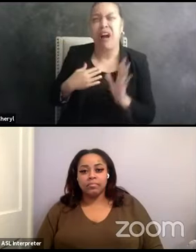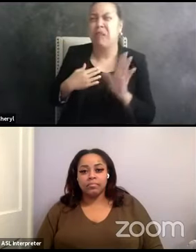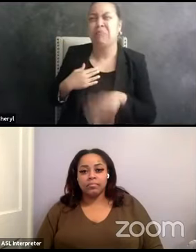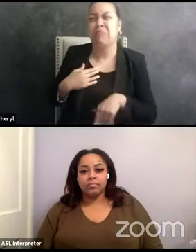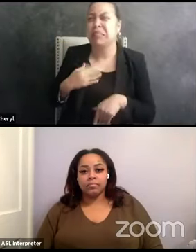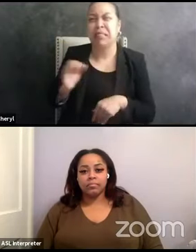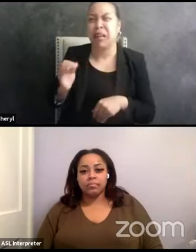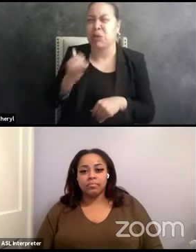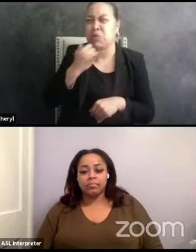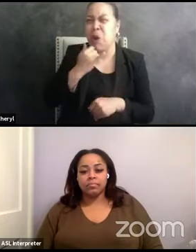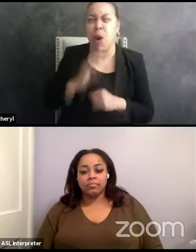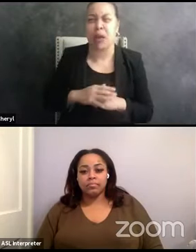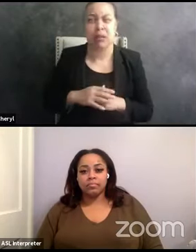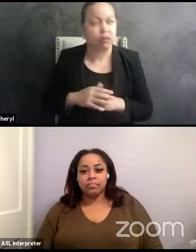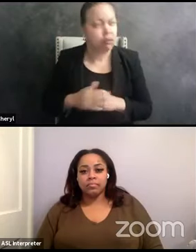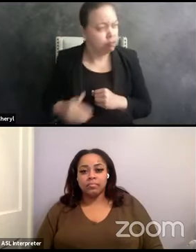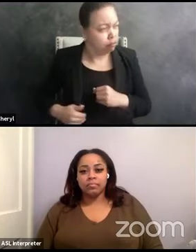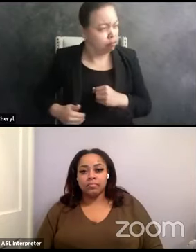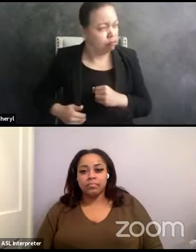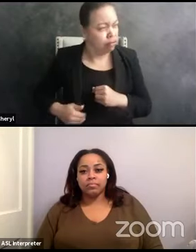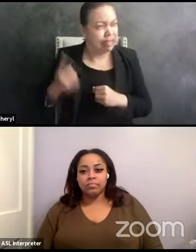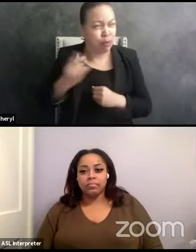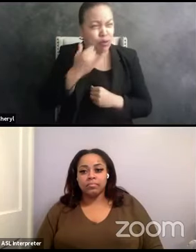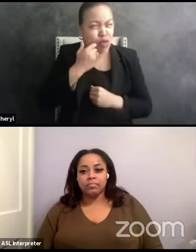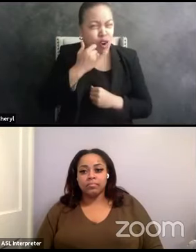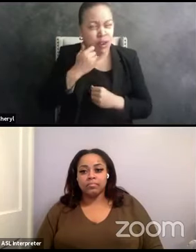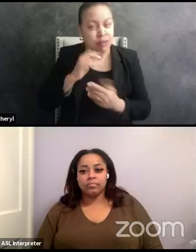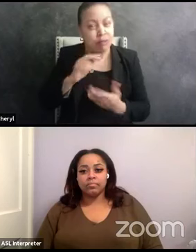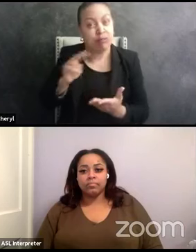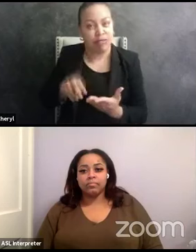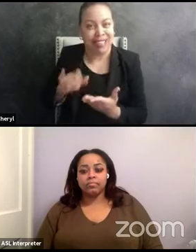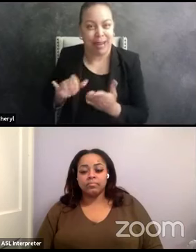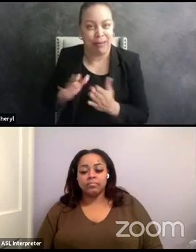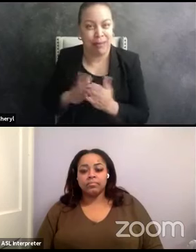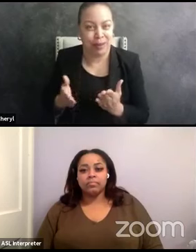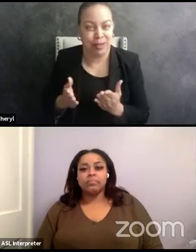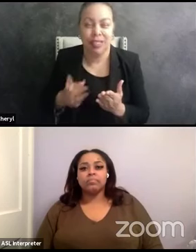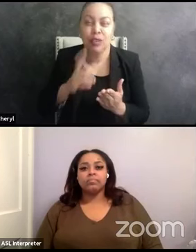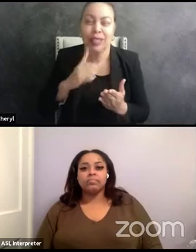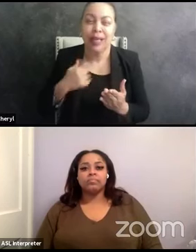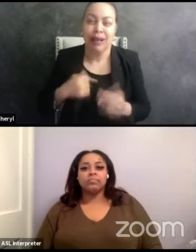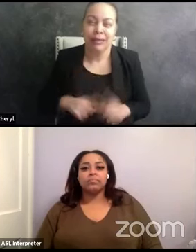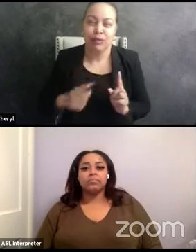is. And so I just think they serve different purposes in the conversation.